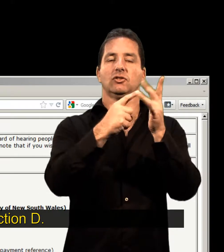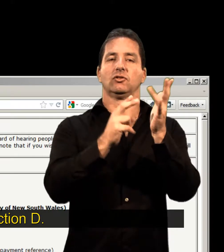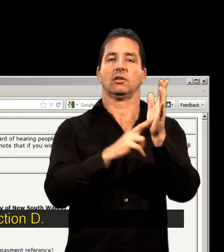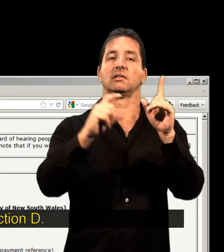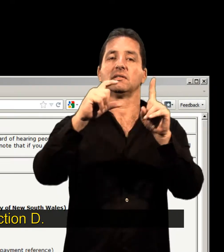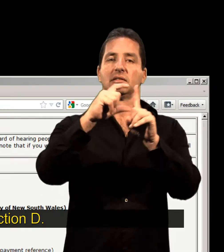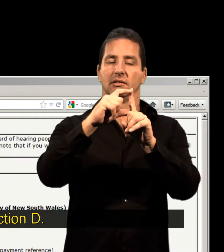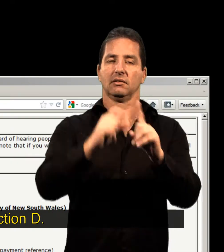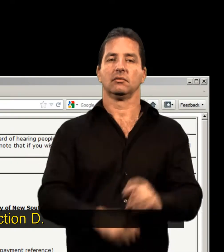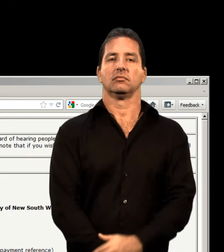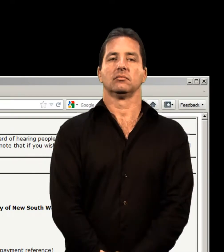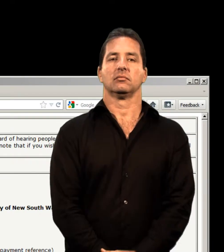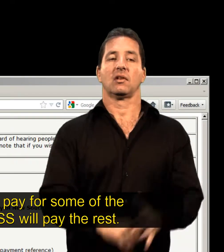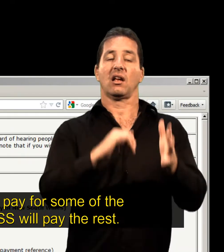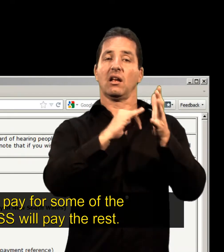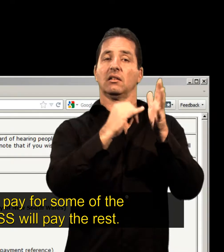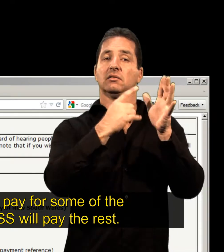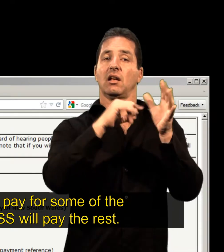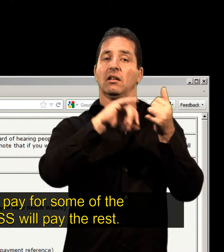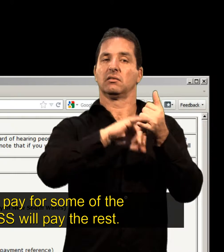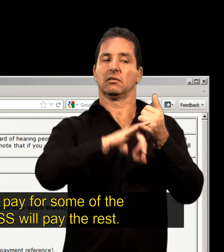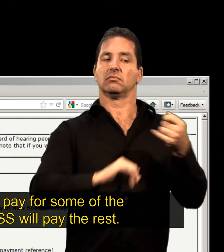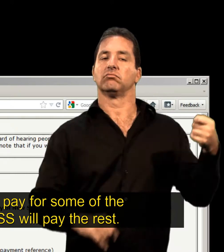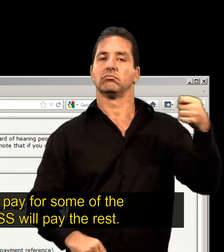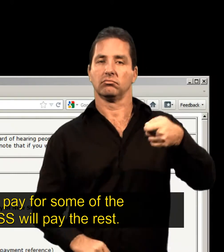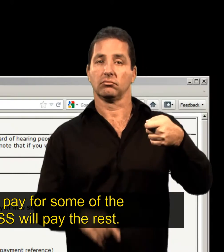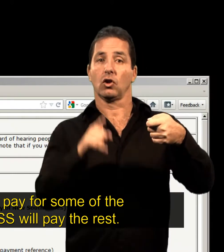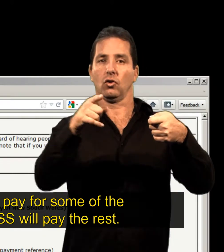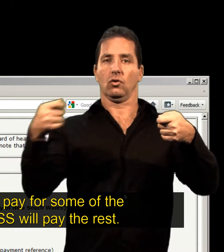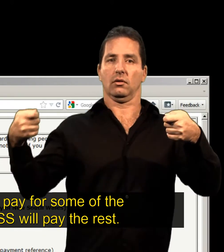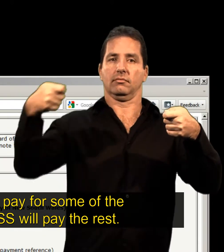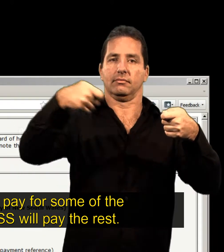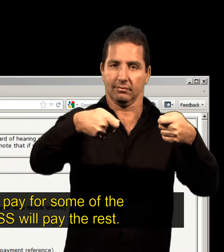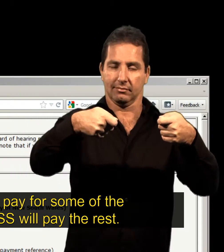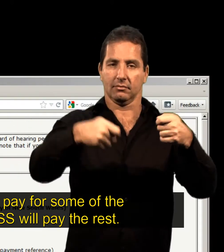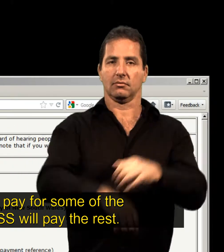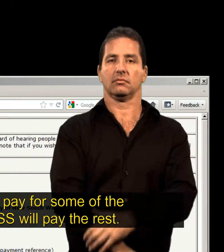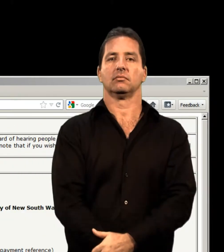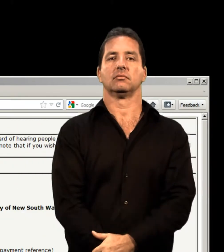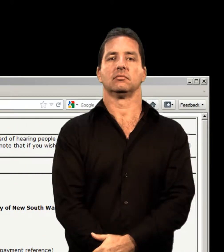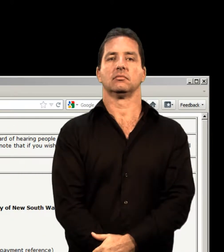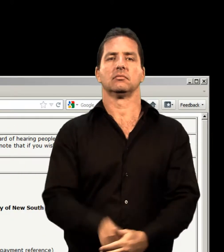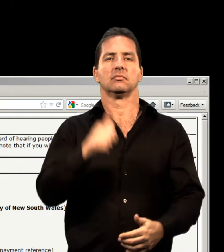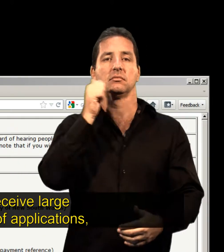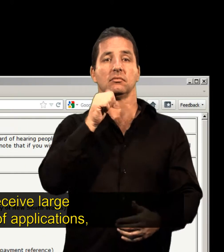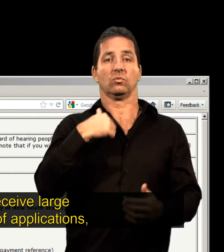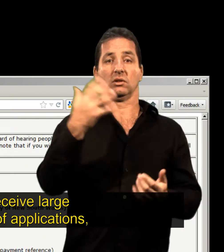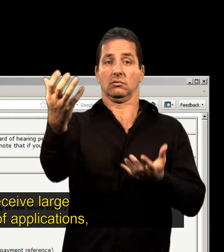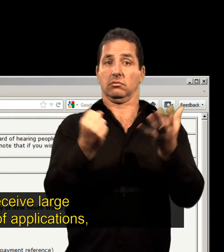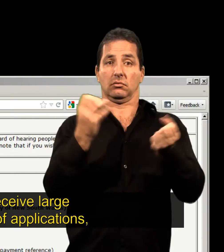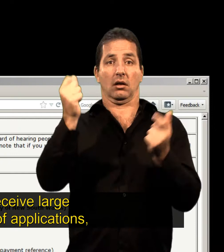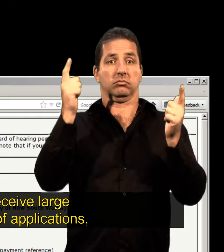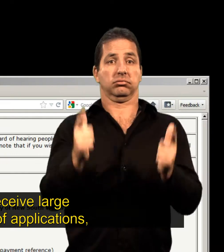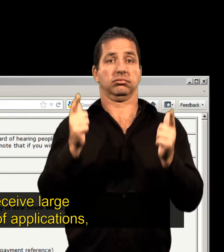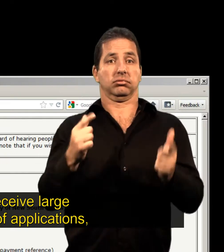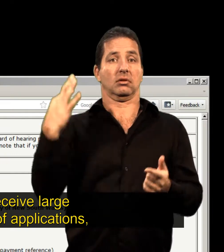Section D. You will need to pay for some of the cost of the alarm. SASS will pay the rest. If we receive